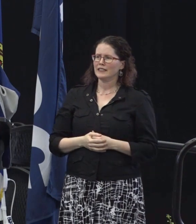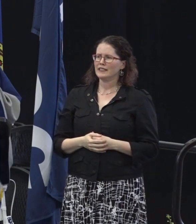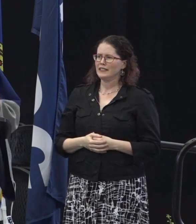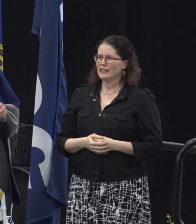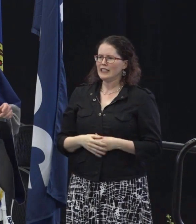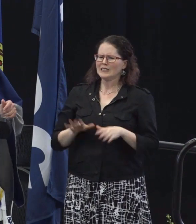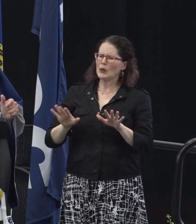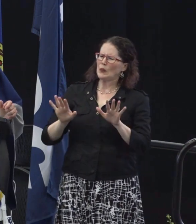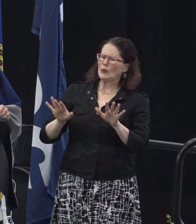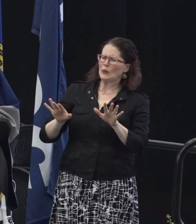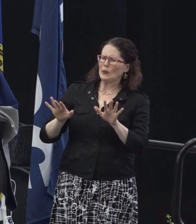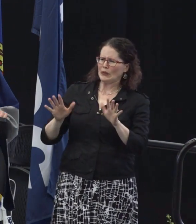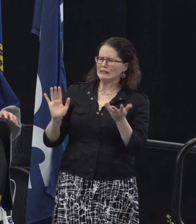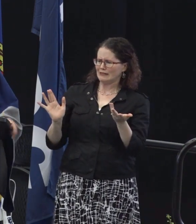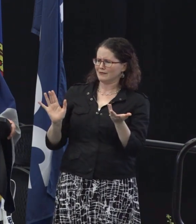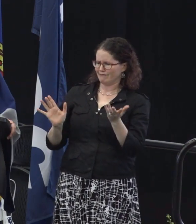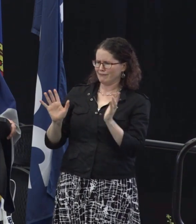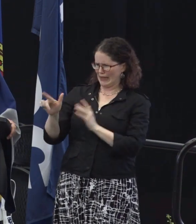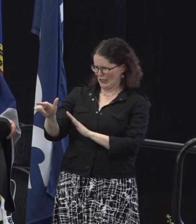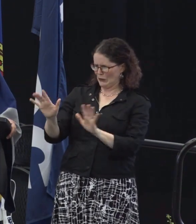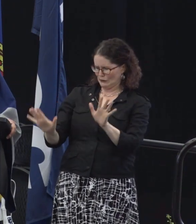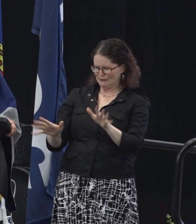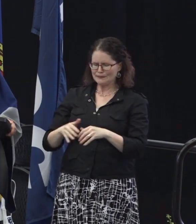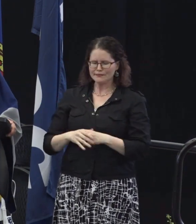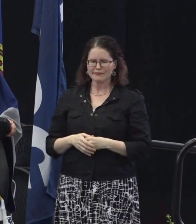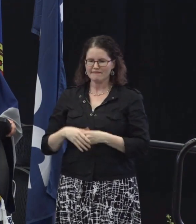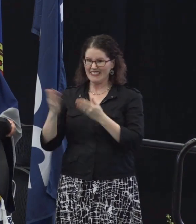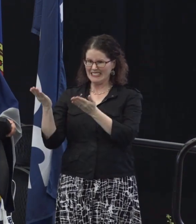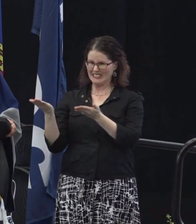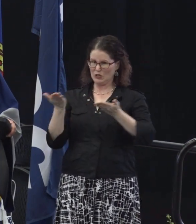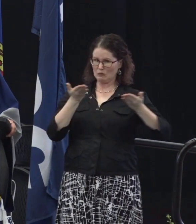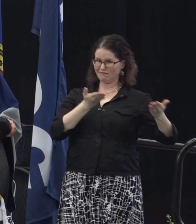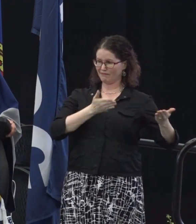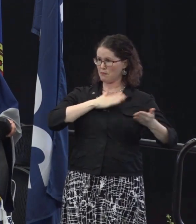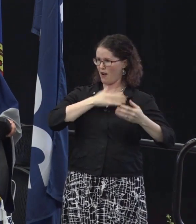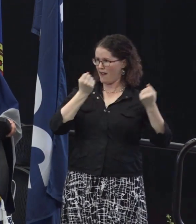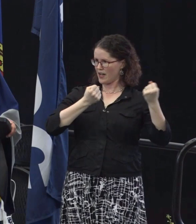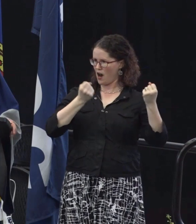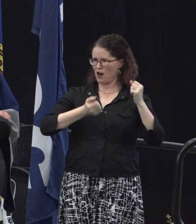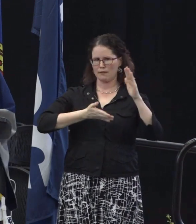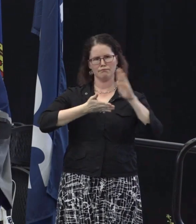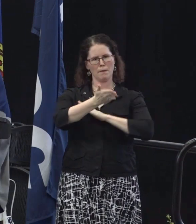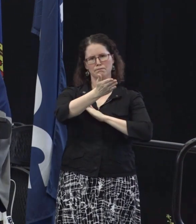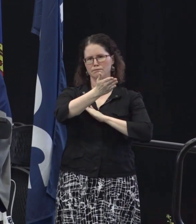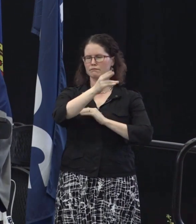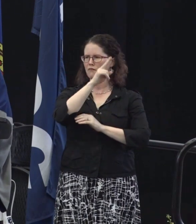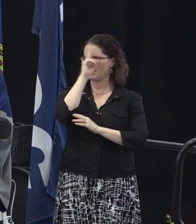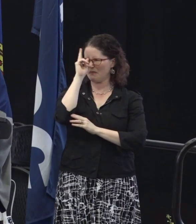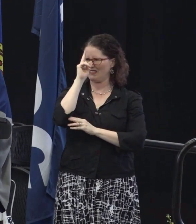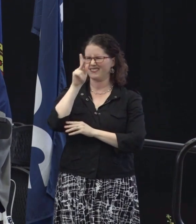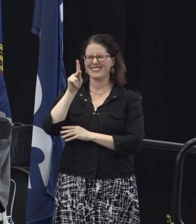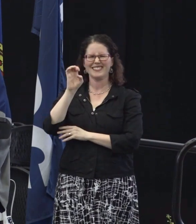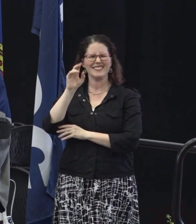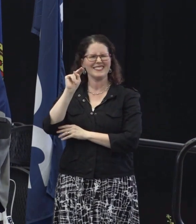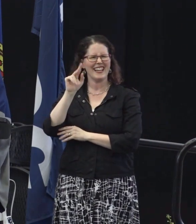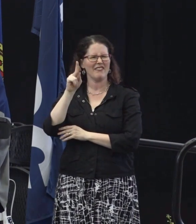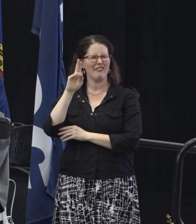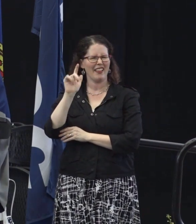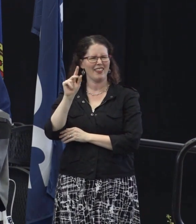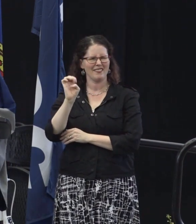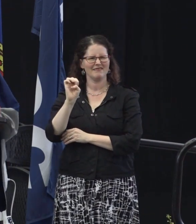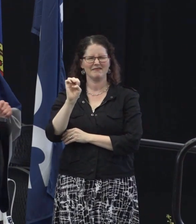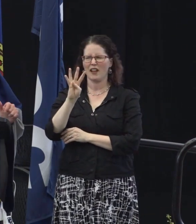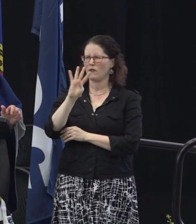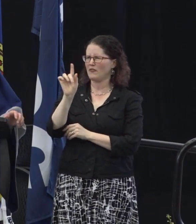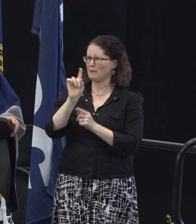So after a few minutes, when things calmed down, we were able to get her into my car, and off we went to the nearest hospital in Kentville, about 45 minutes